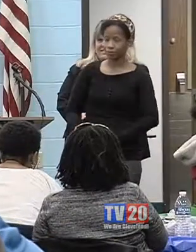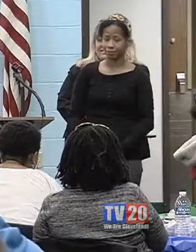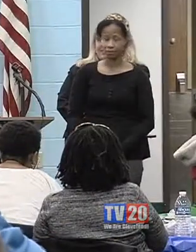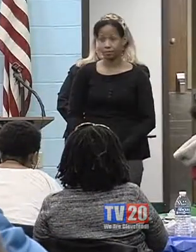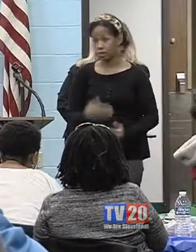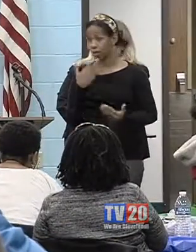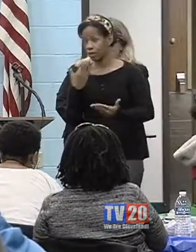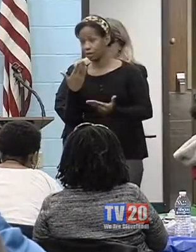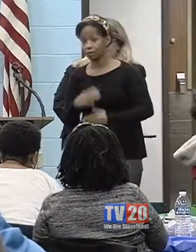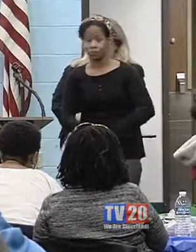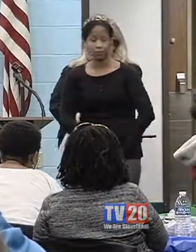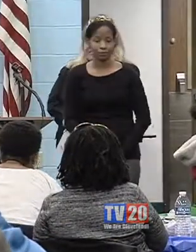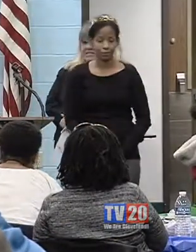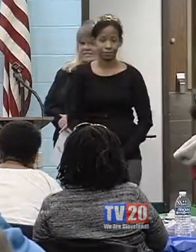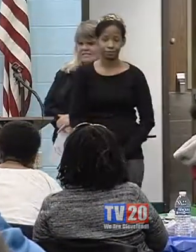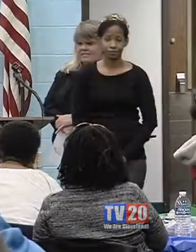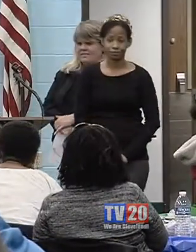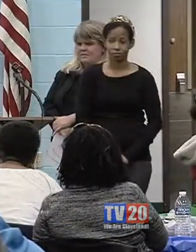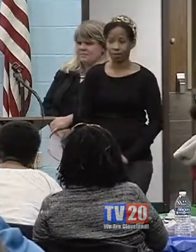Thank you, Ndugu.